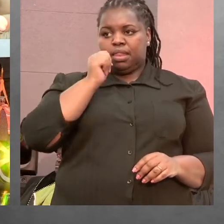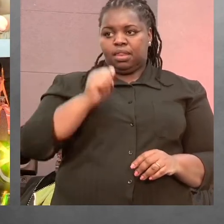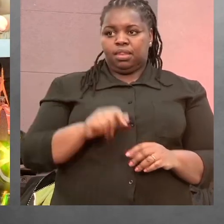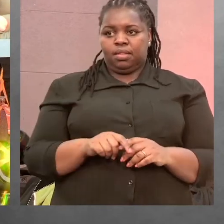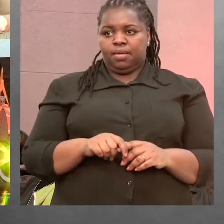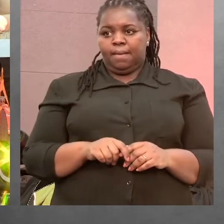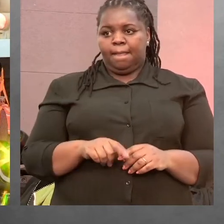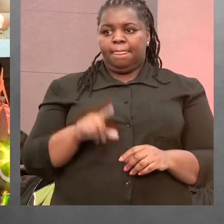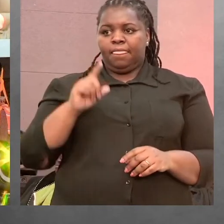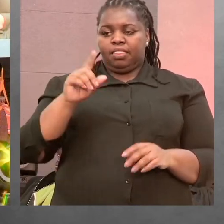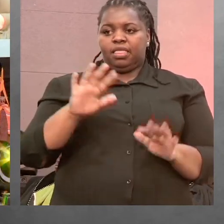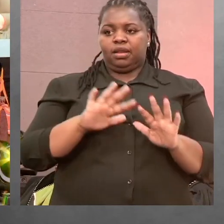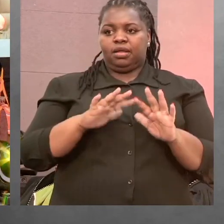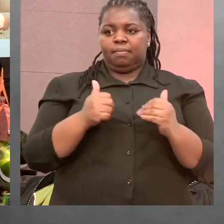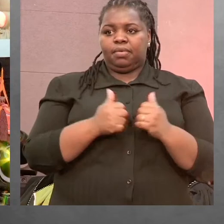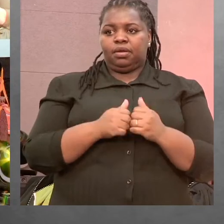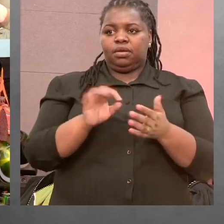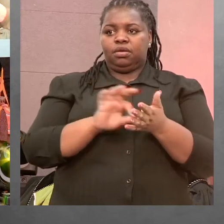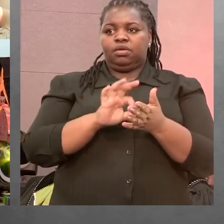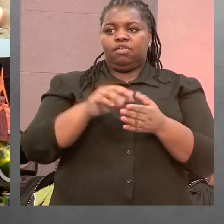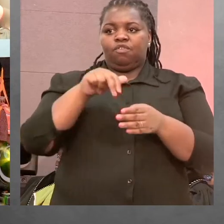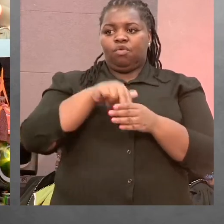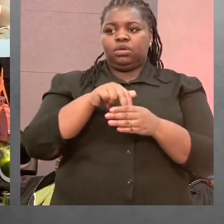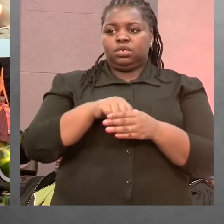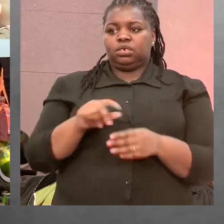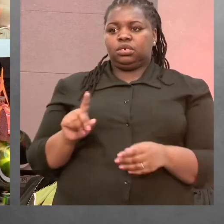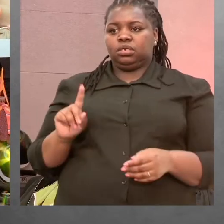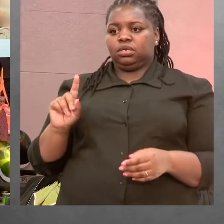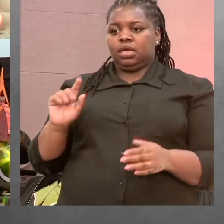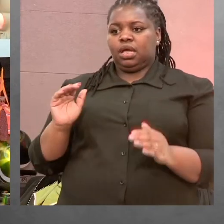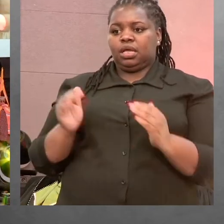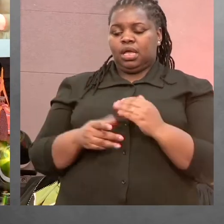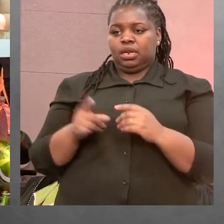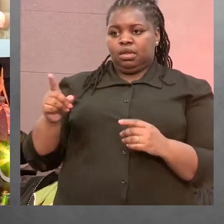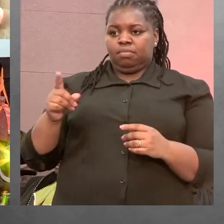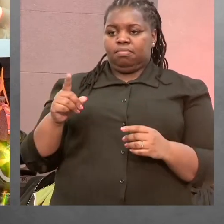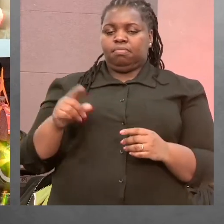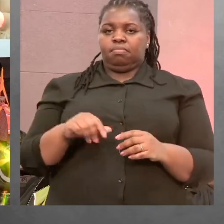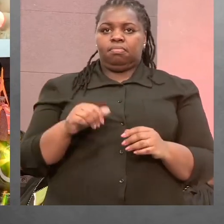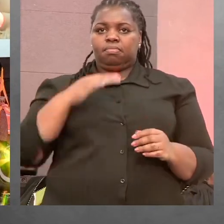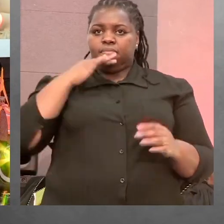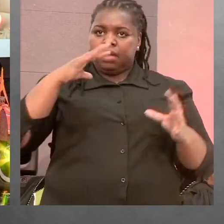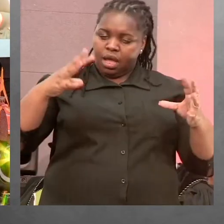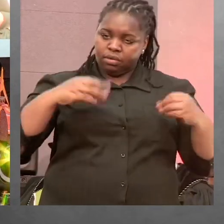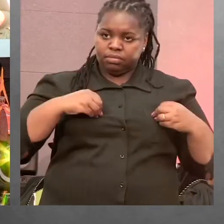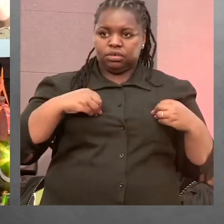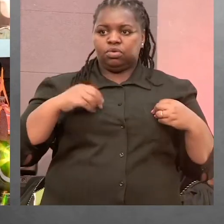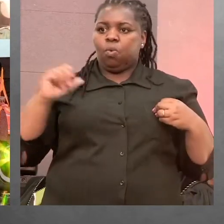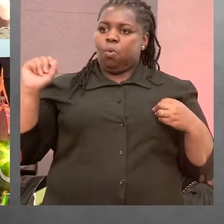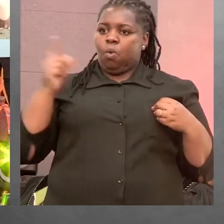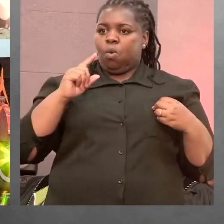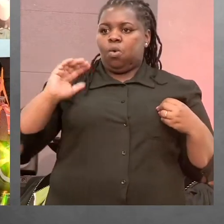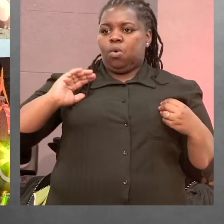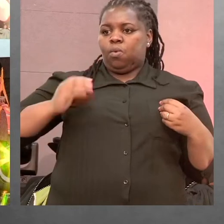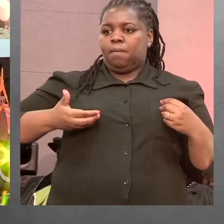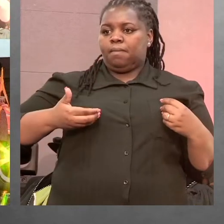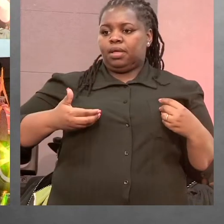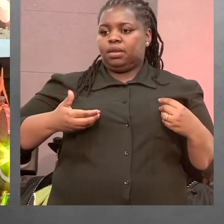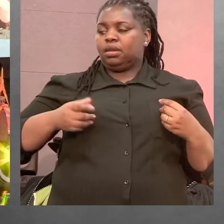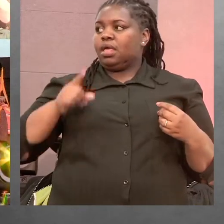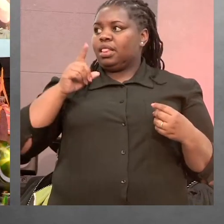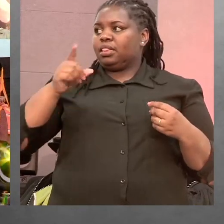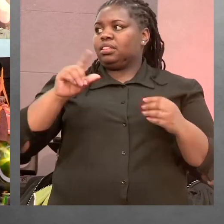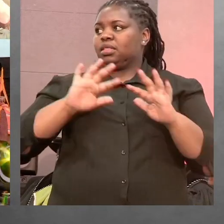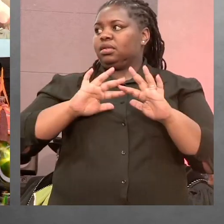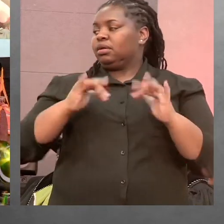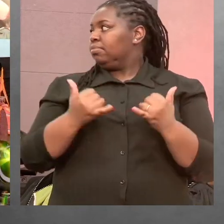in that company voted against him admitted. All women in that